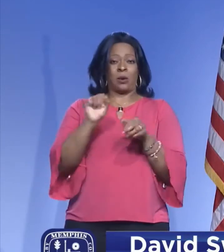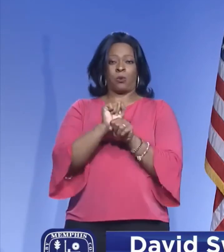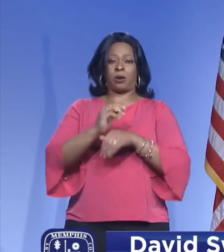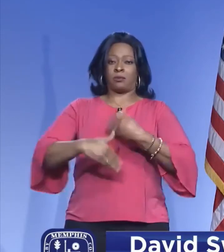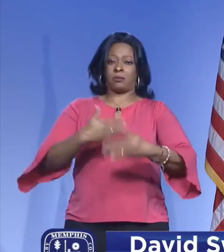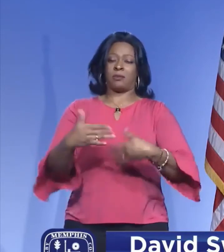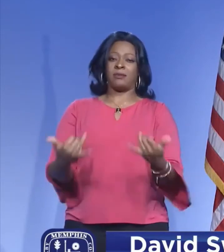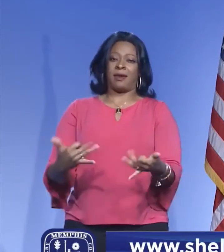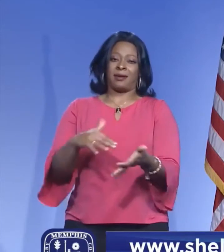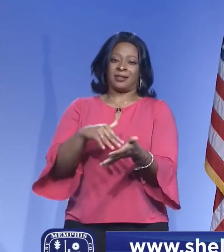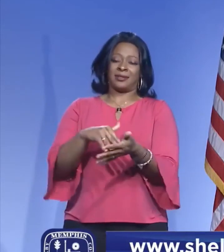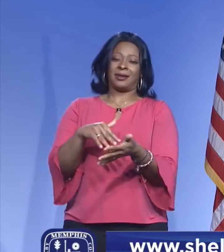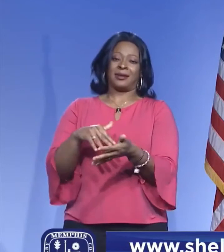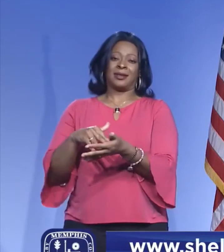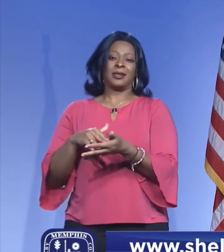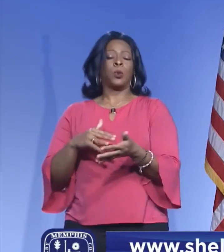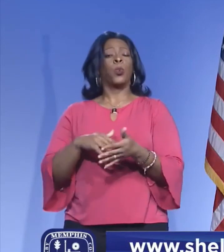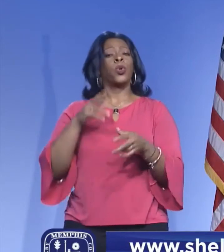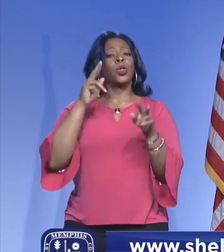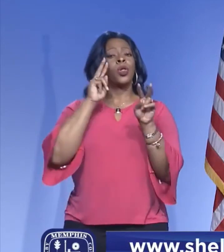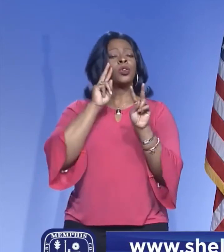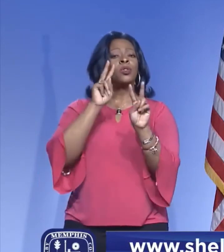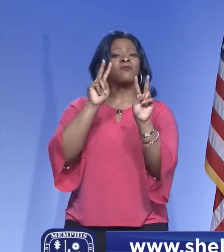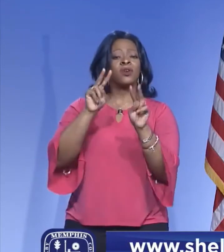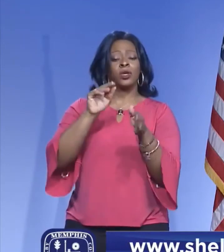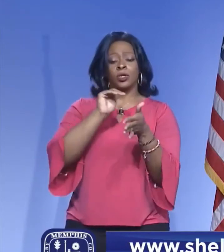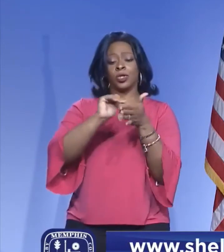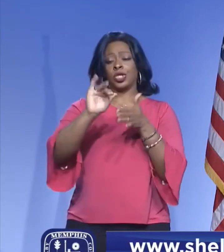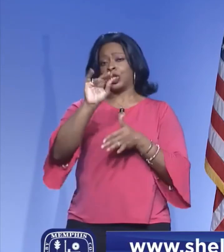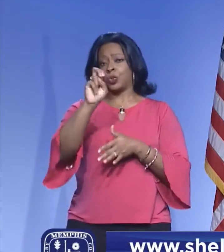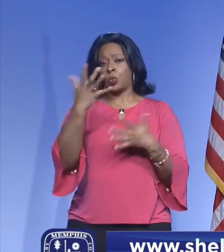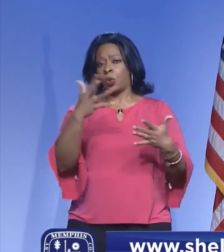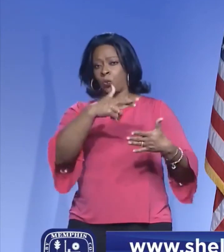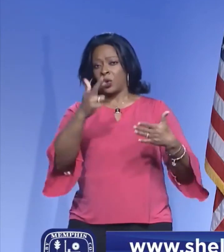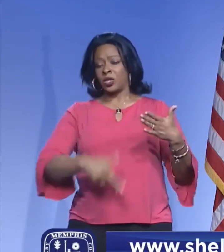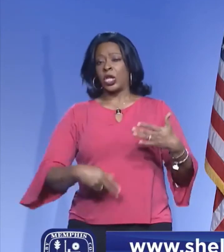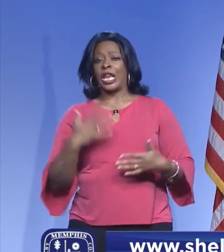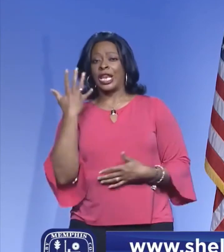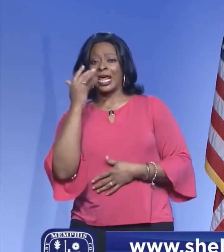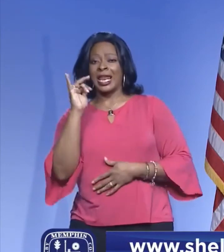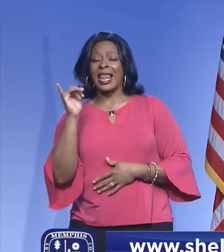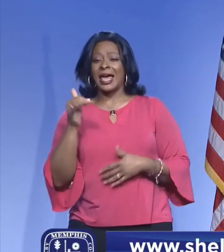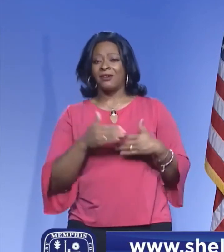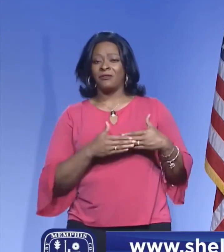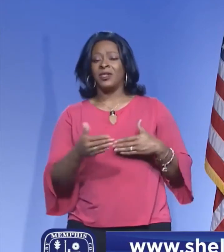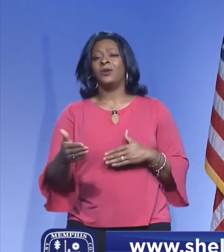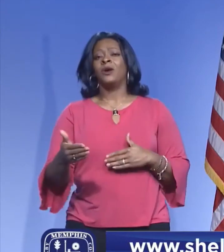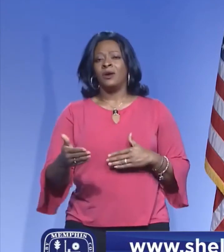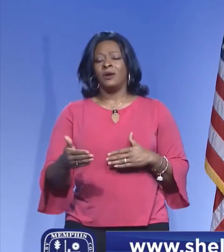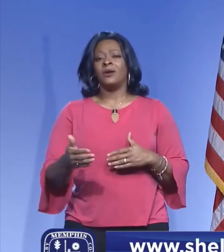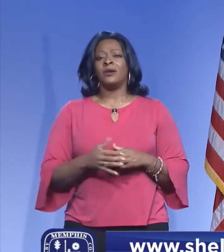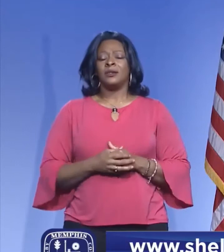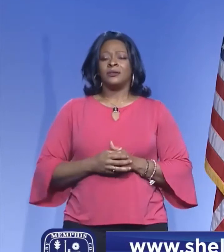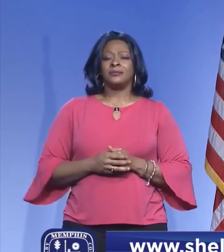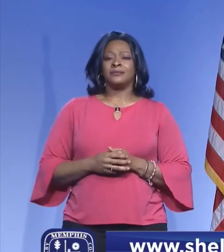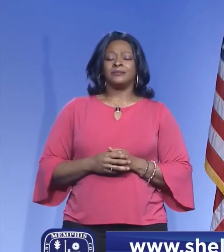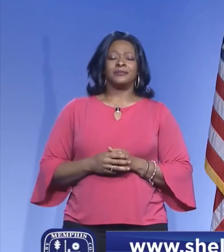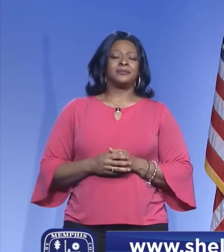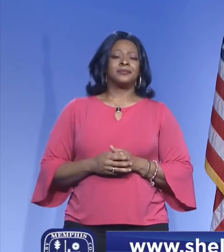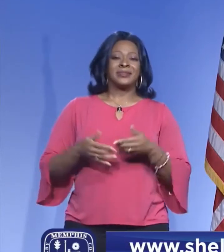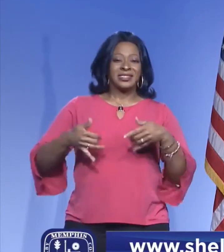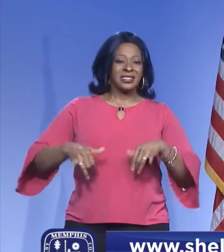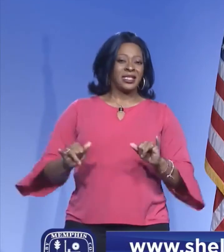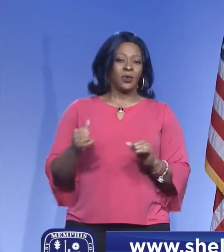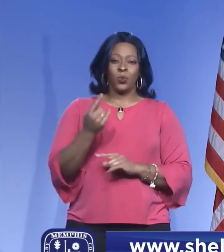on in that study. We look forward in early June to hearing what their results are at this point in time. But there's a couple of